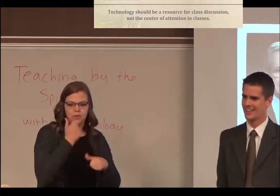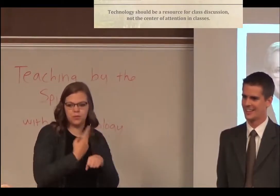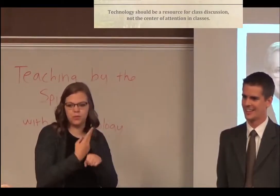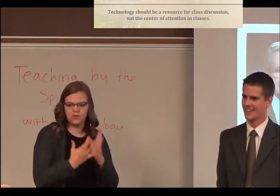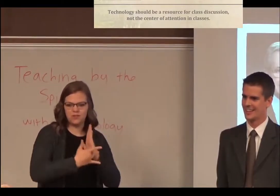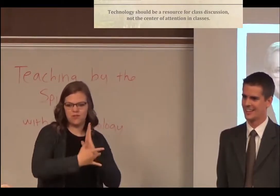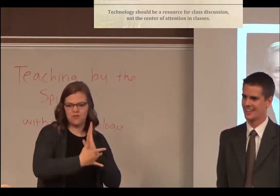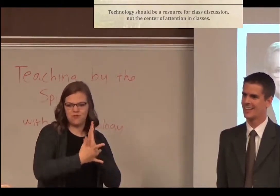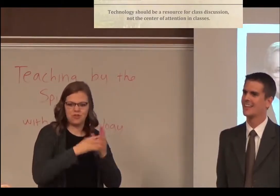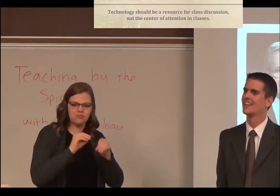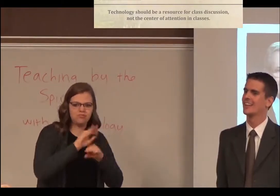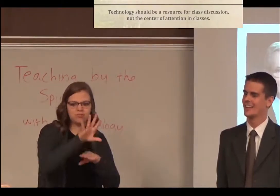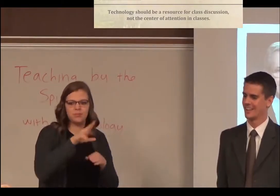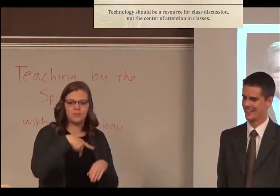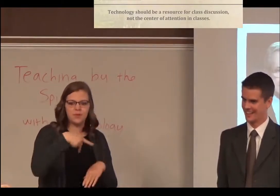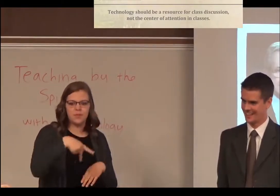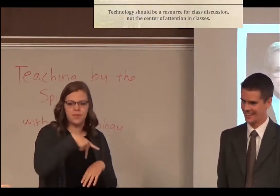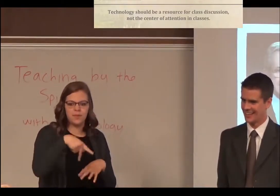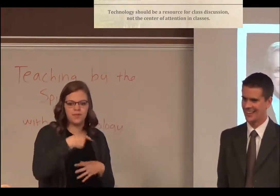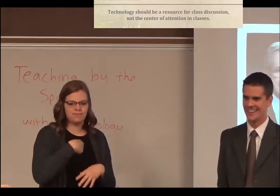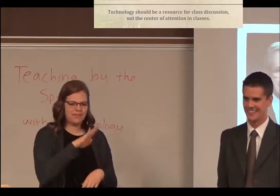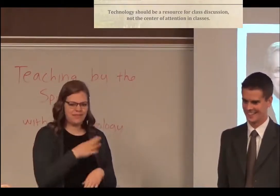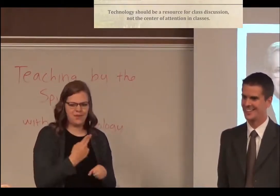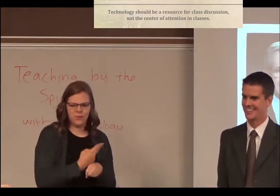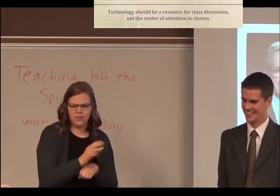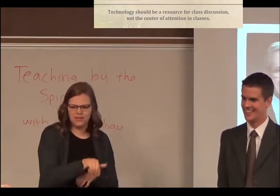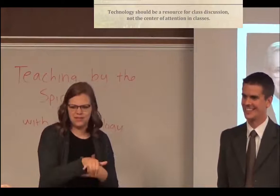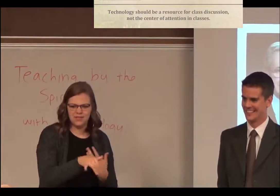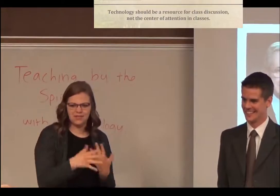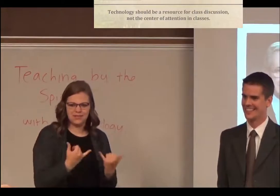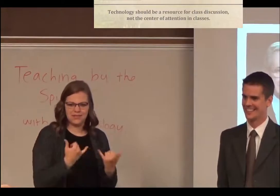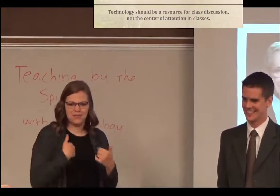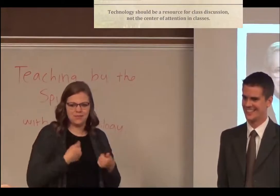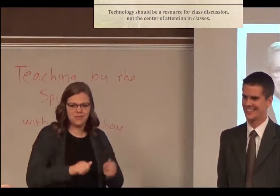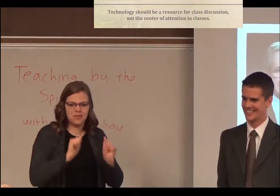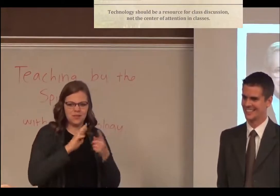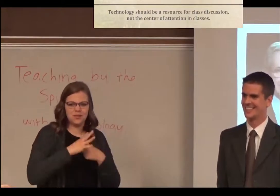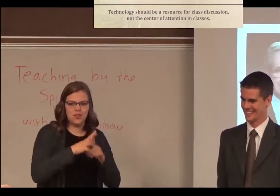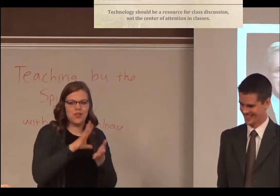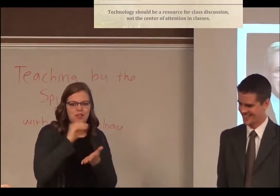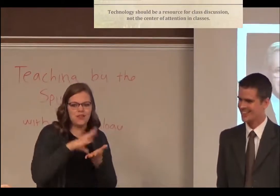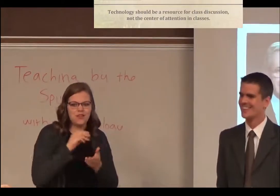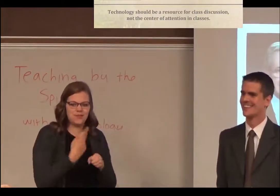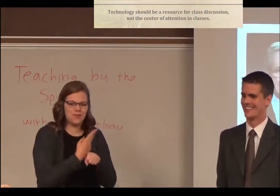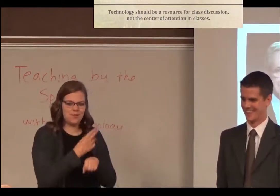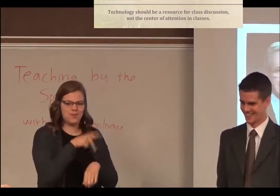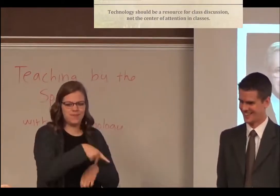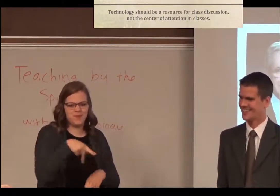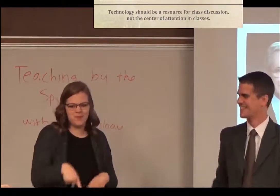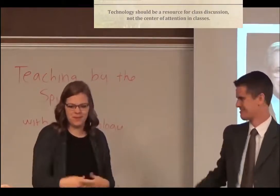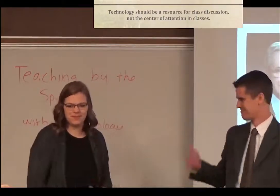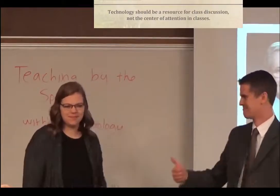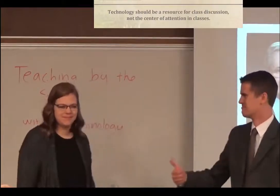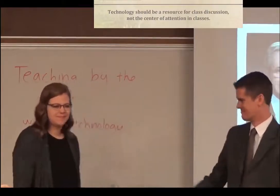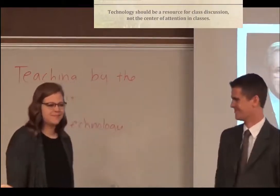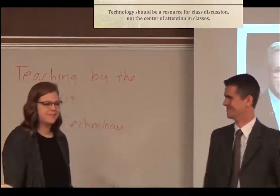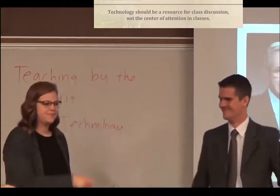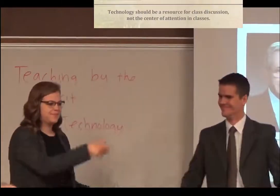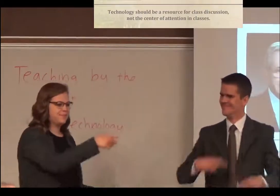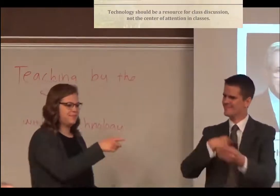You need to use technology so that, and PowerPoint, I've never used PowerPoint before, and I'm still trying to learn how to use PowerPoint.